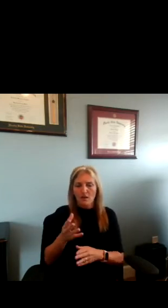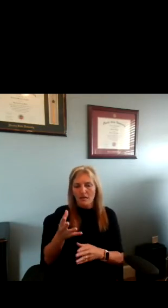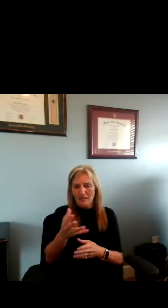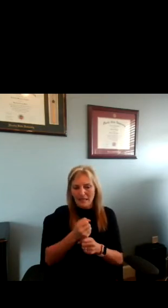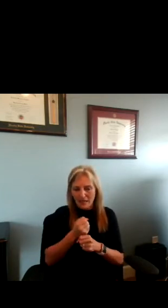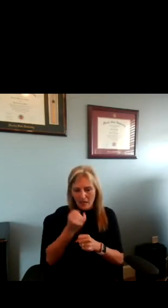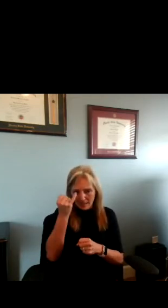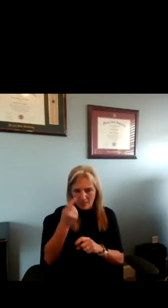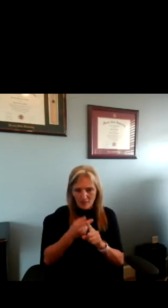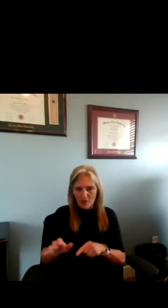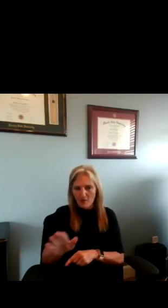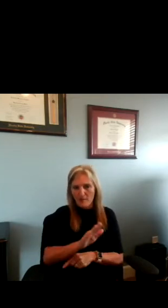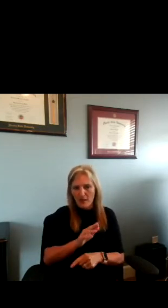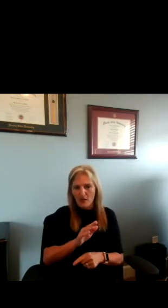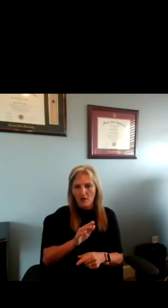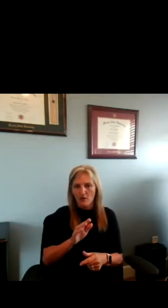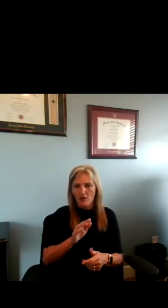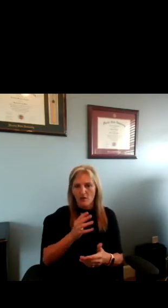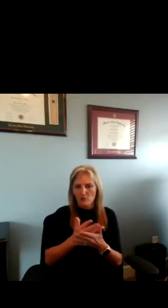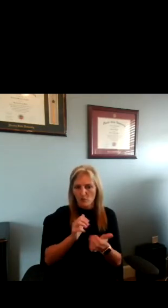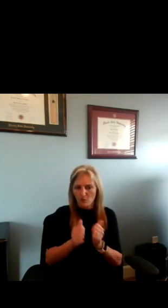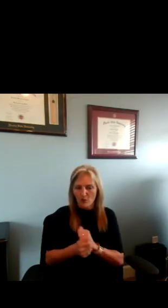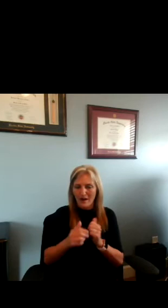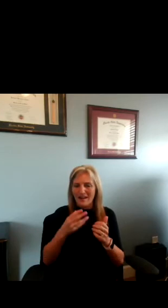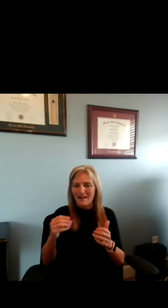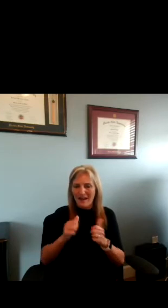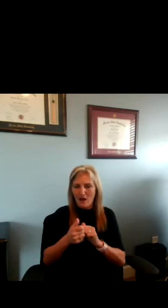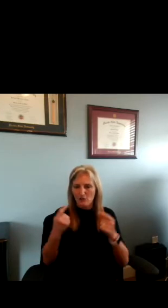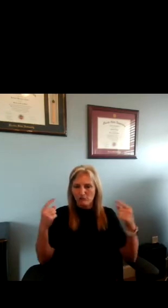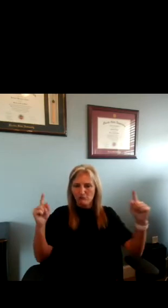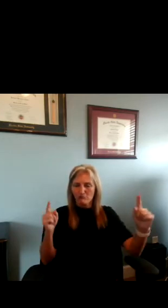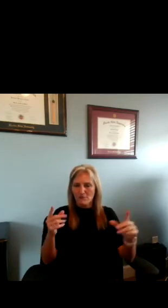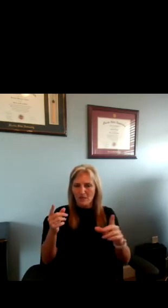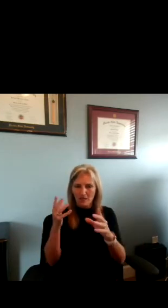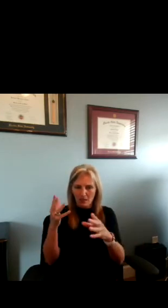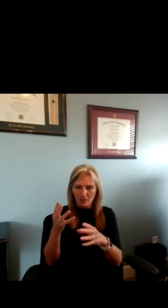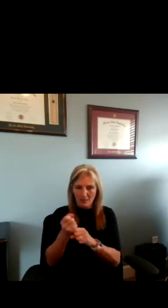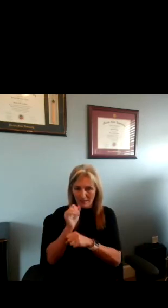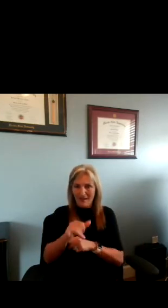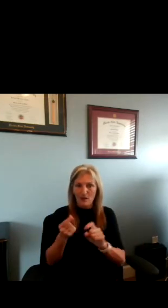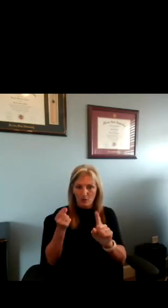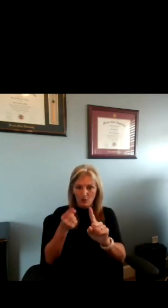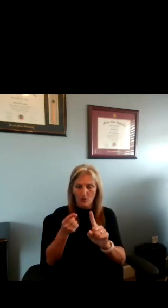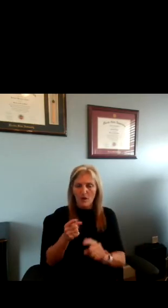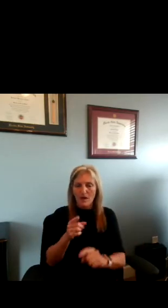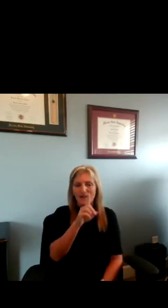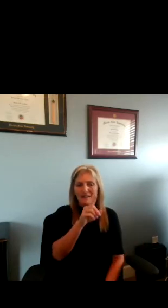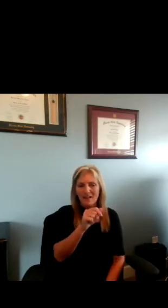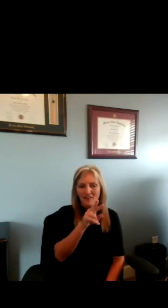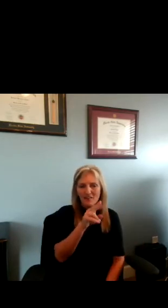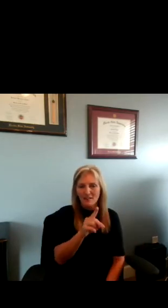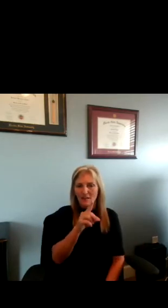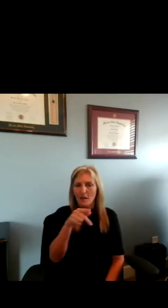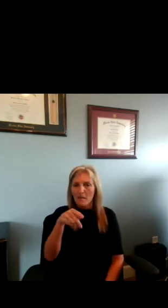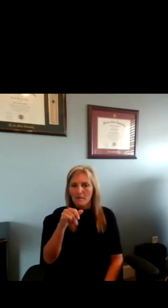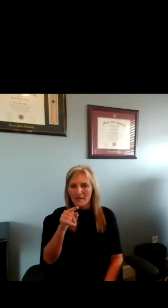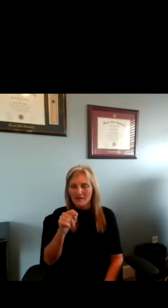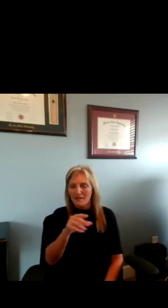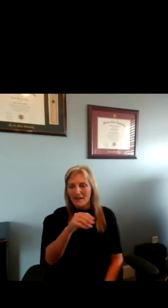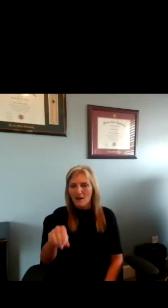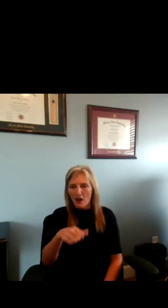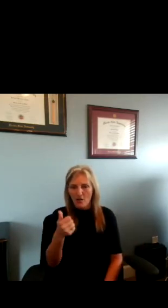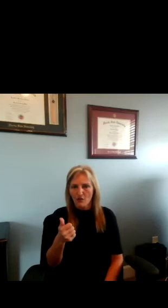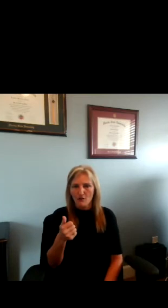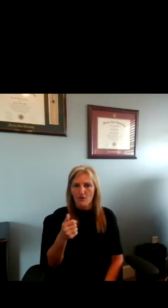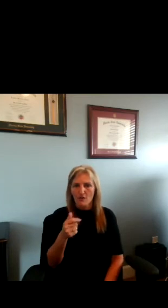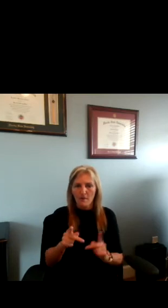achieve it. The PRE team, led by David Pitts and others that Jocelyn mentioned, as well as Sarah,